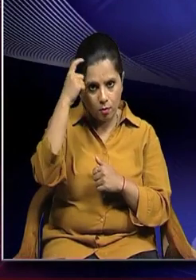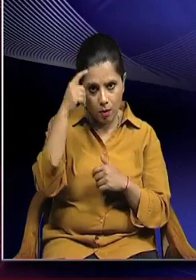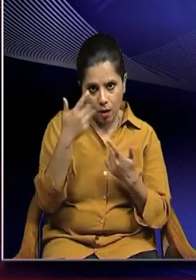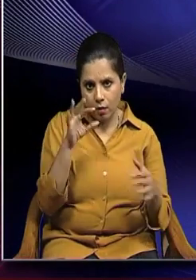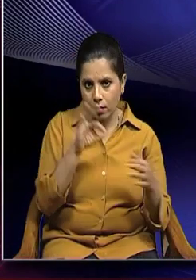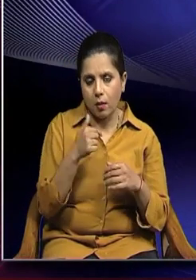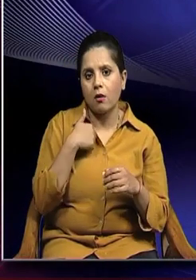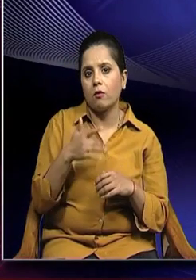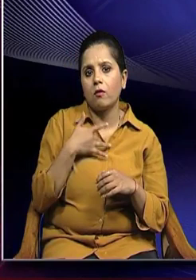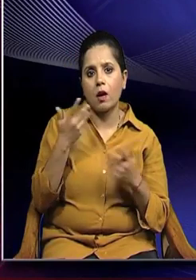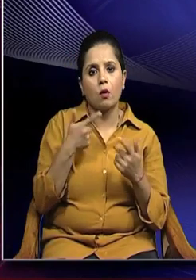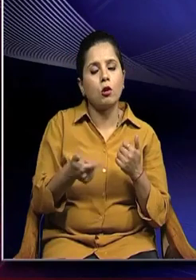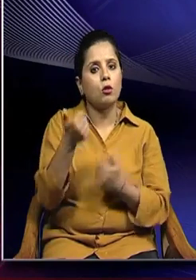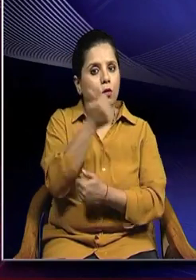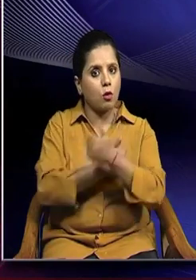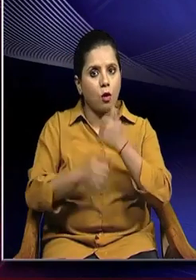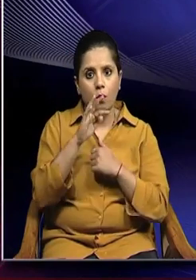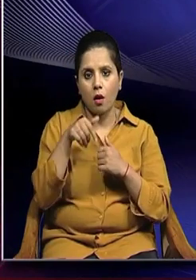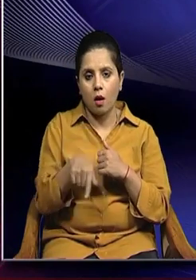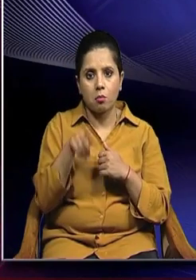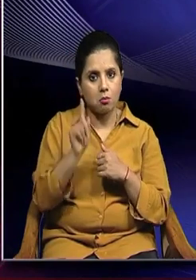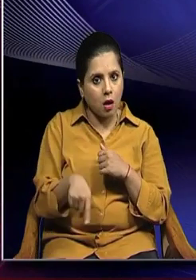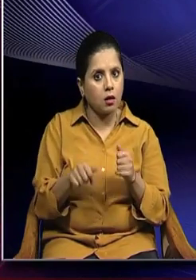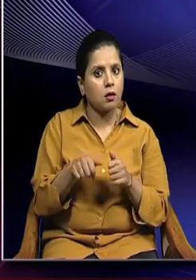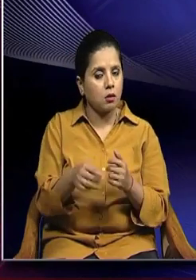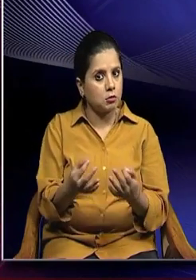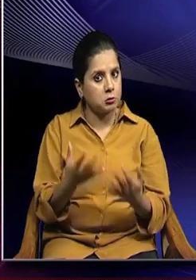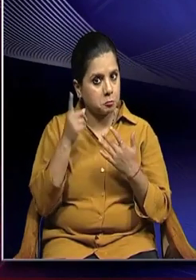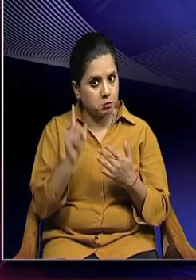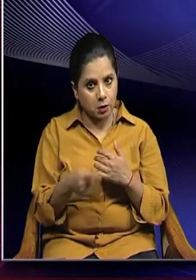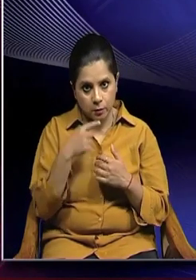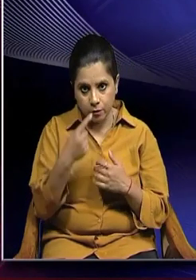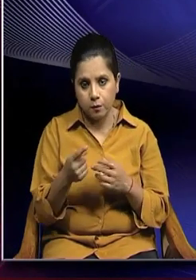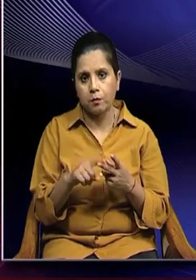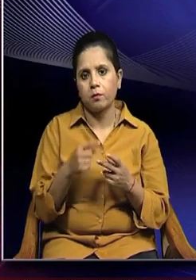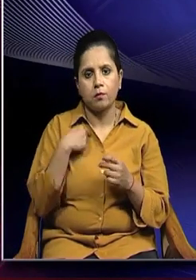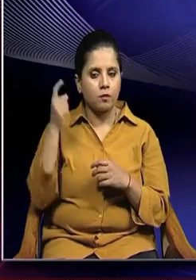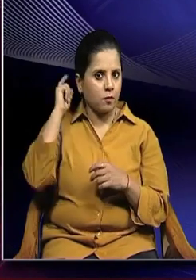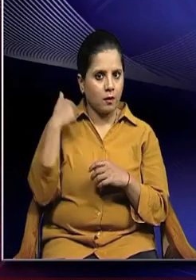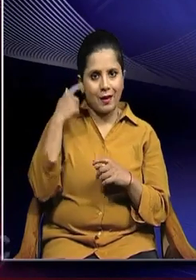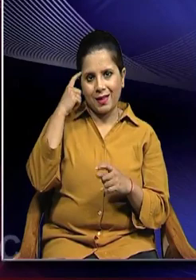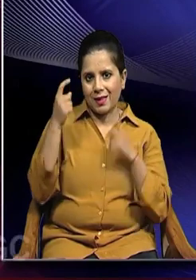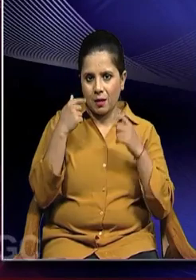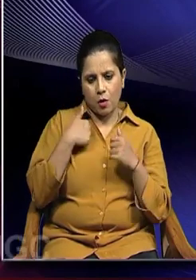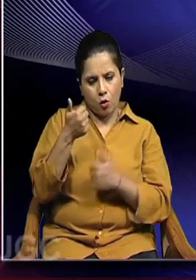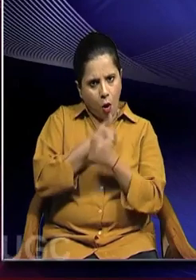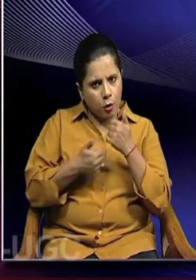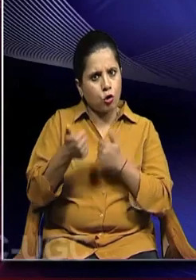we feel that competition is bound to create excellence. We have this assumption that we should compete